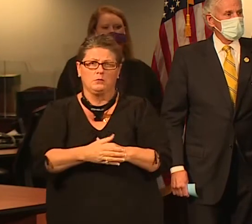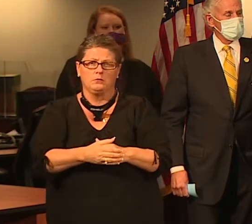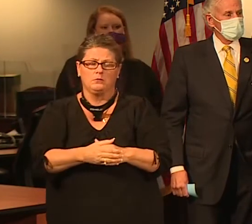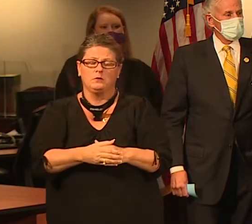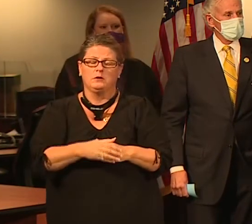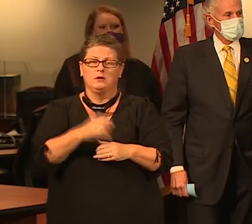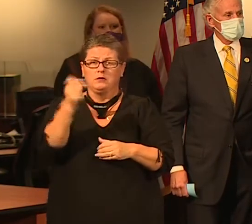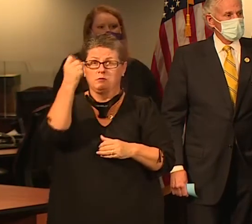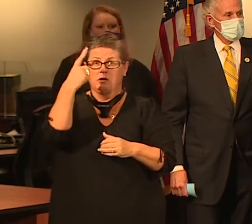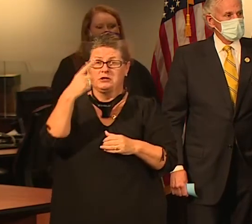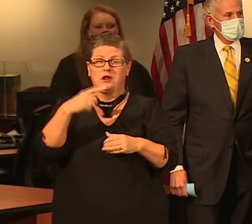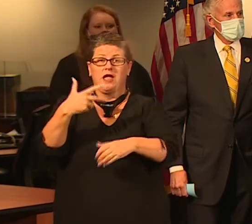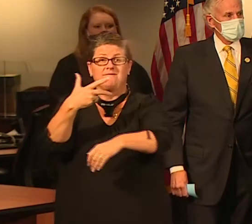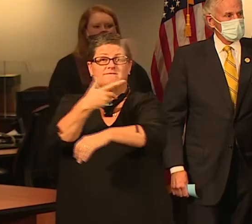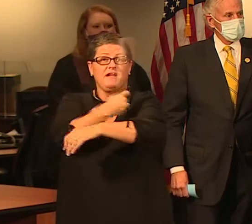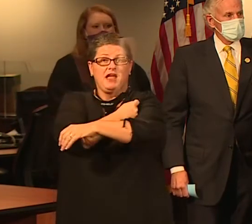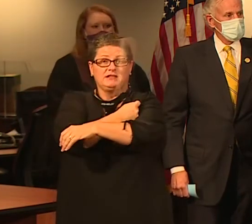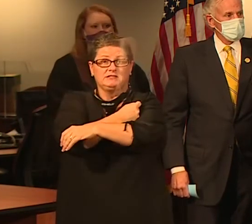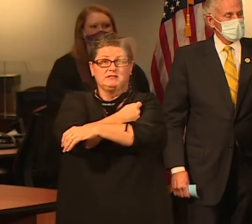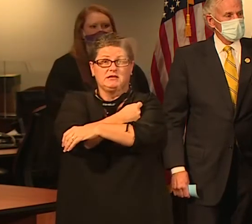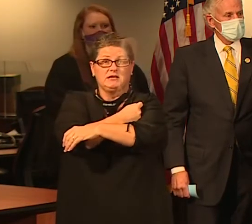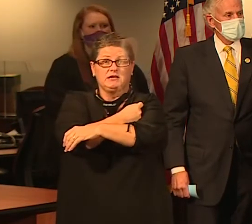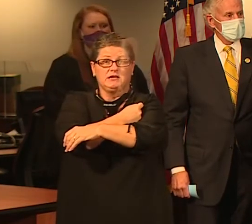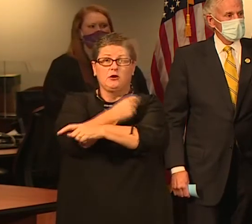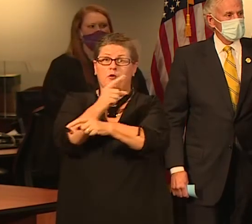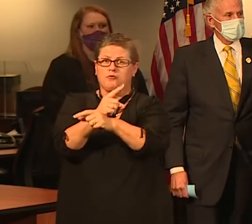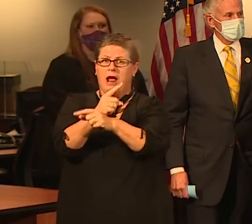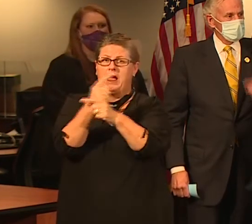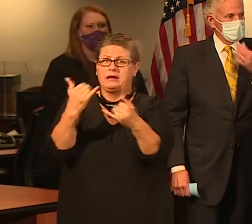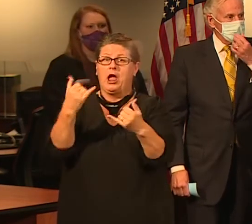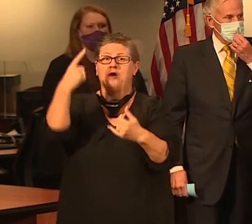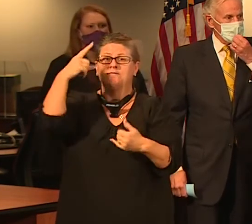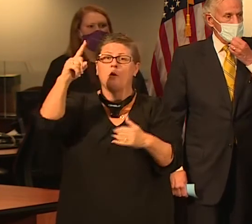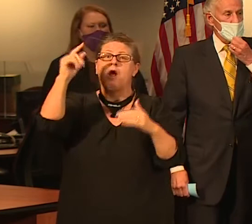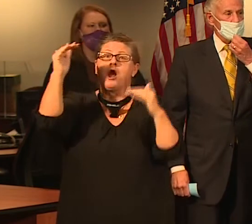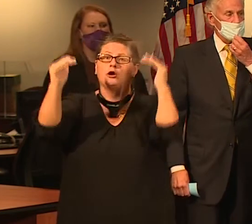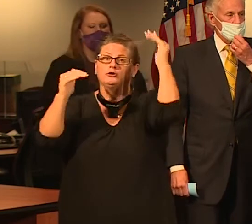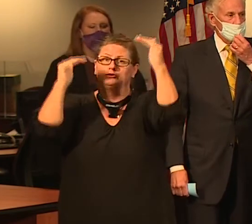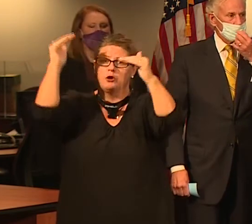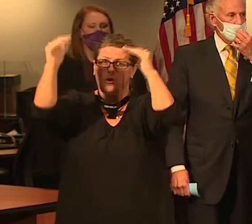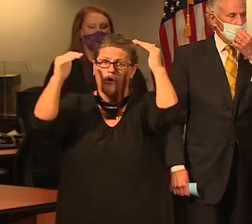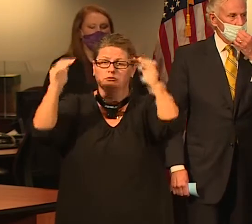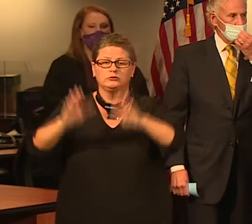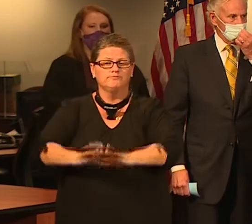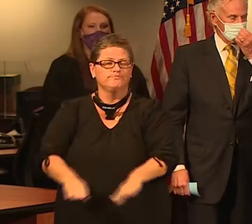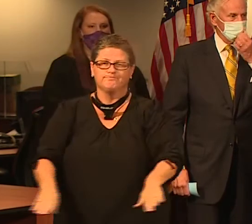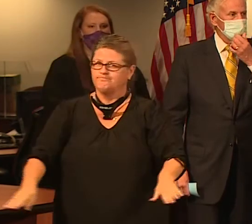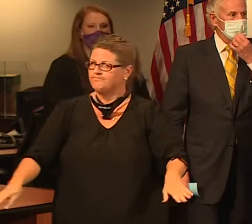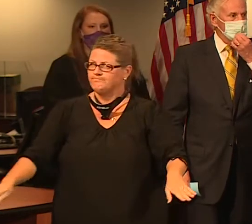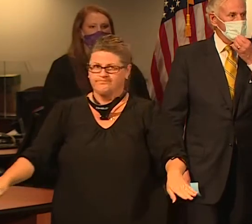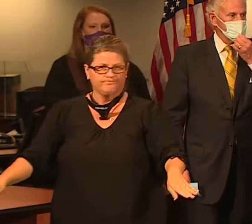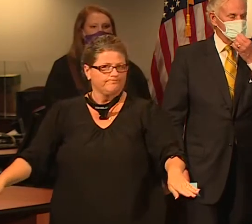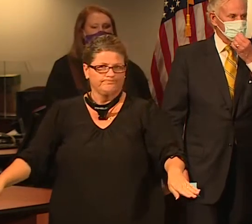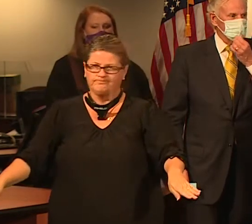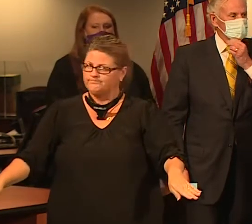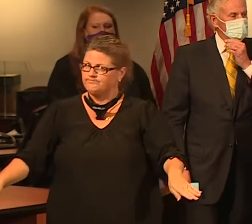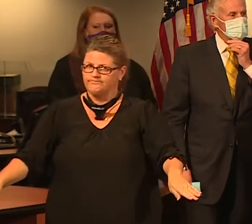is that vaccine is only indicated at this moment in time for adults, not for children. So that's very